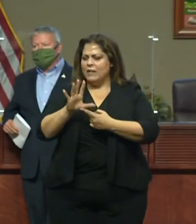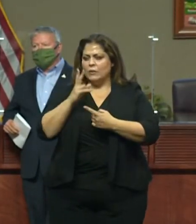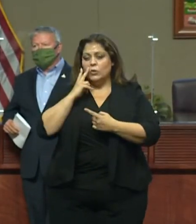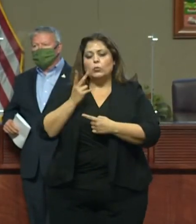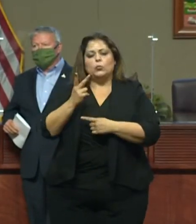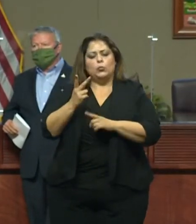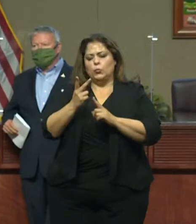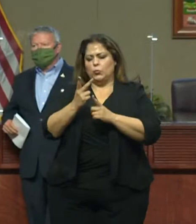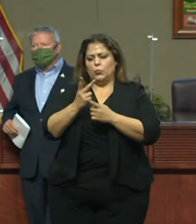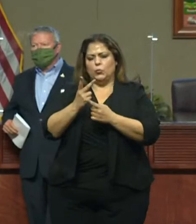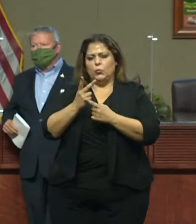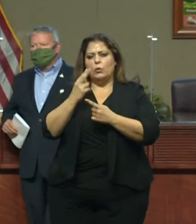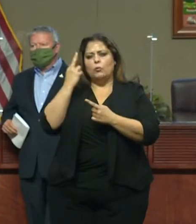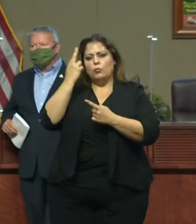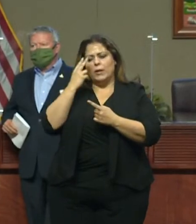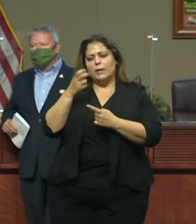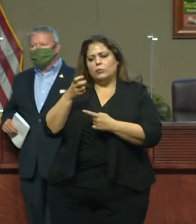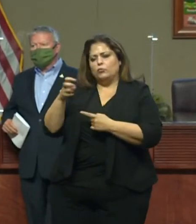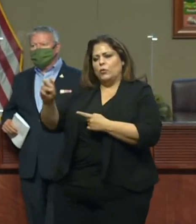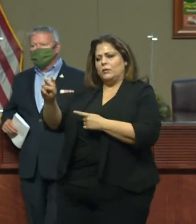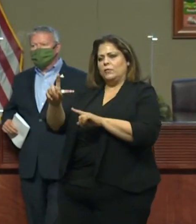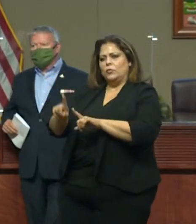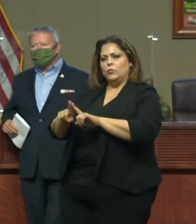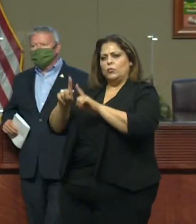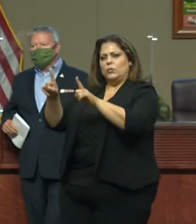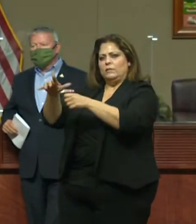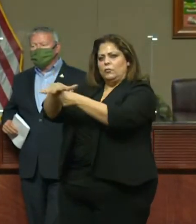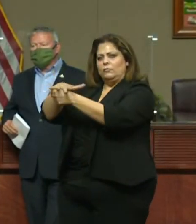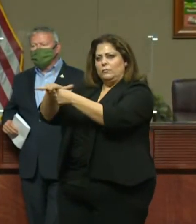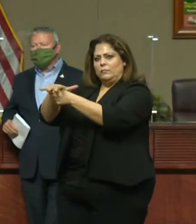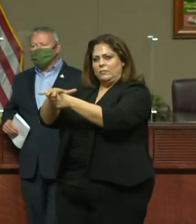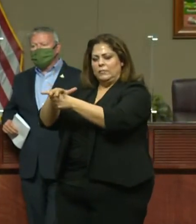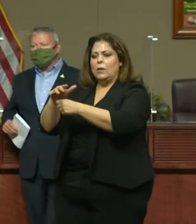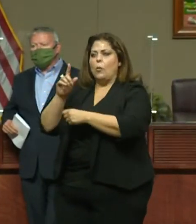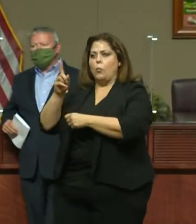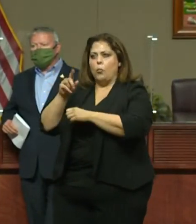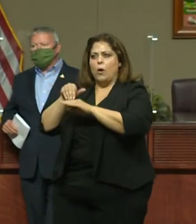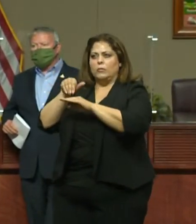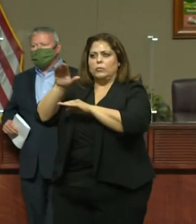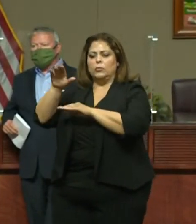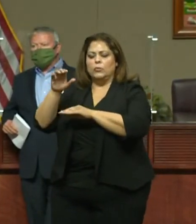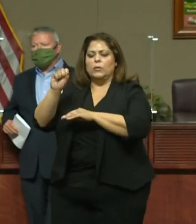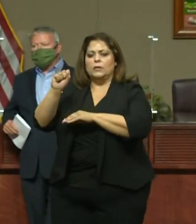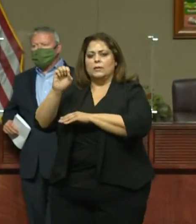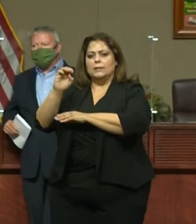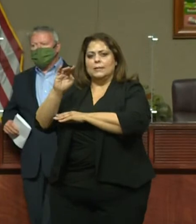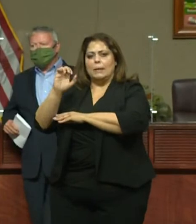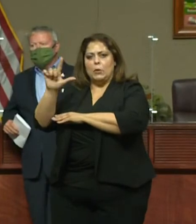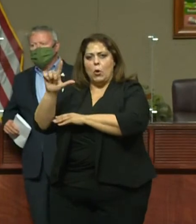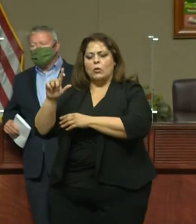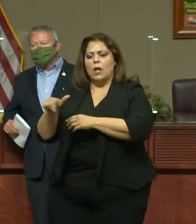those deaths were transferred out of our jurisdiction, 1 to Seminole and 1 out of country.